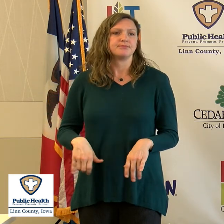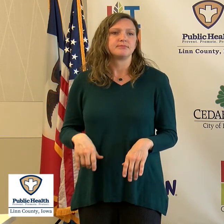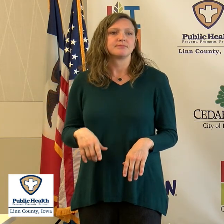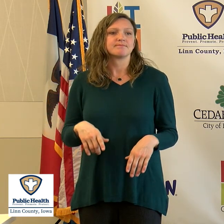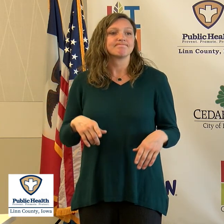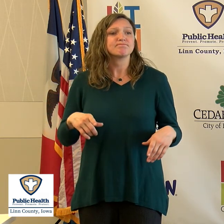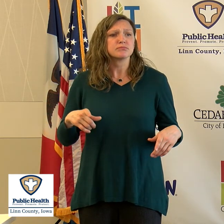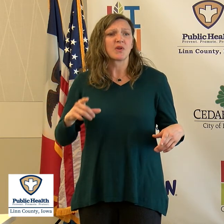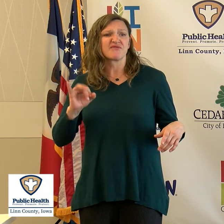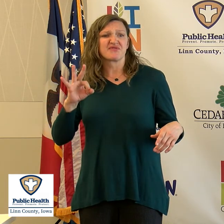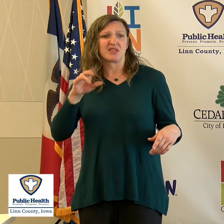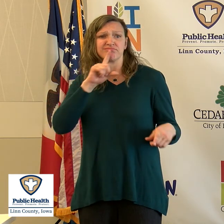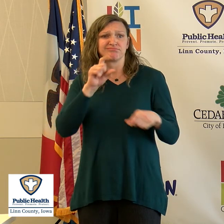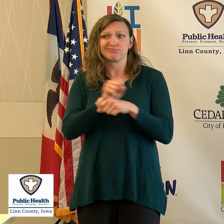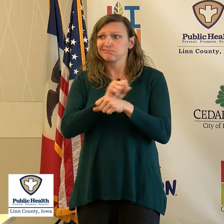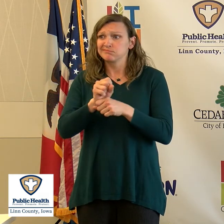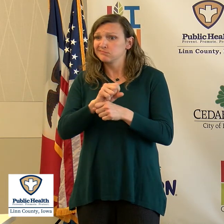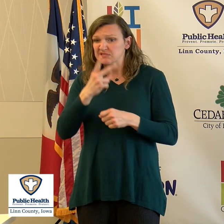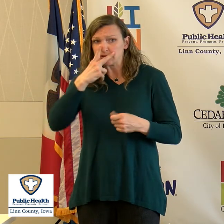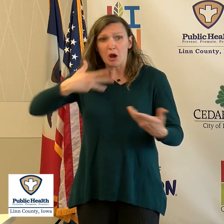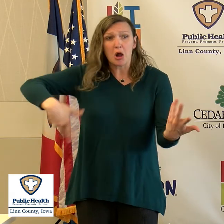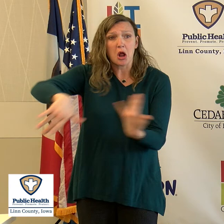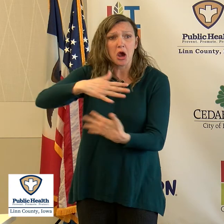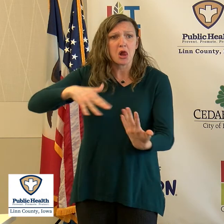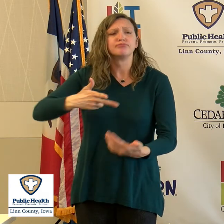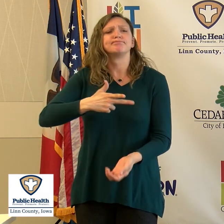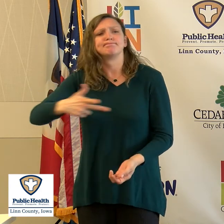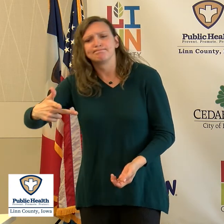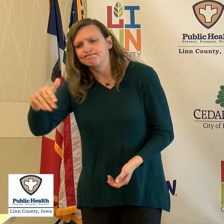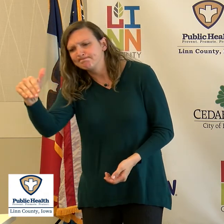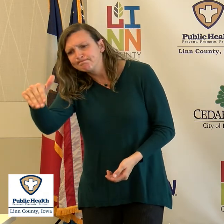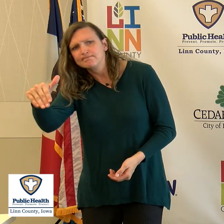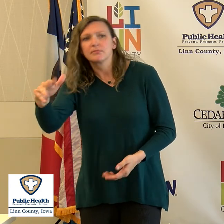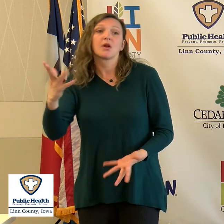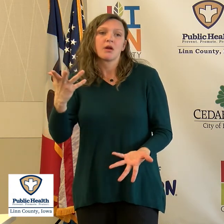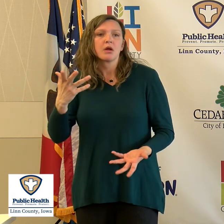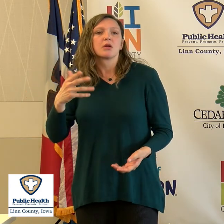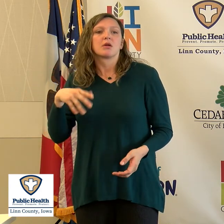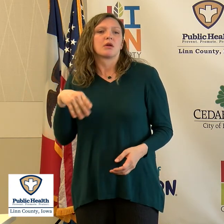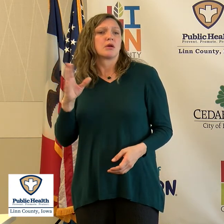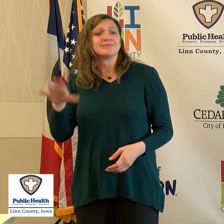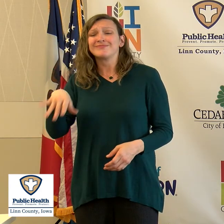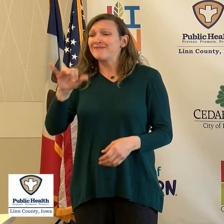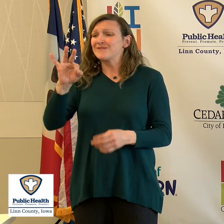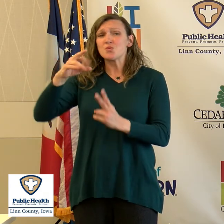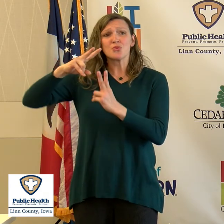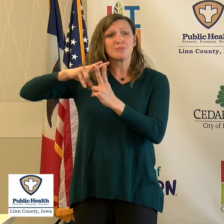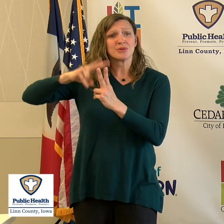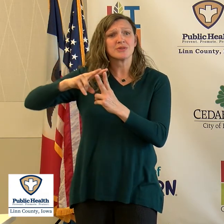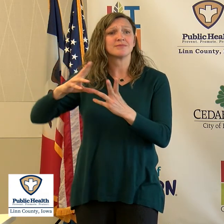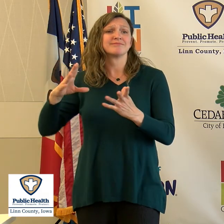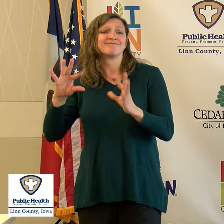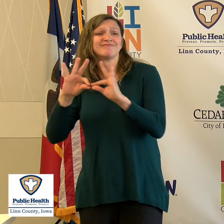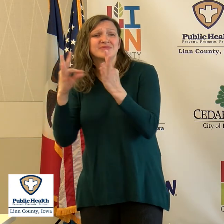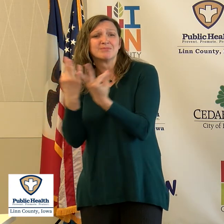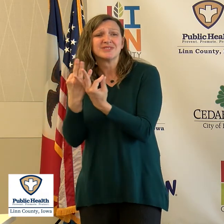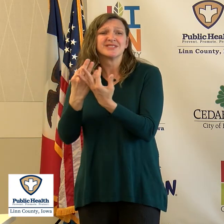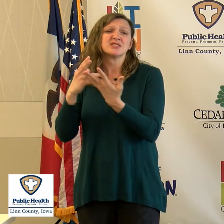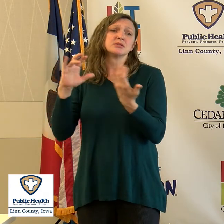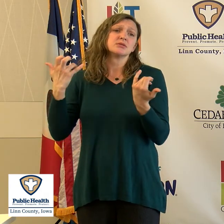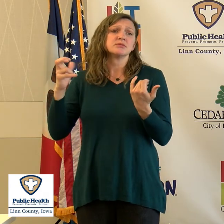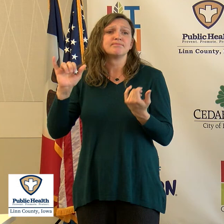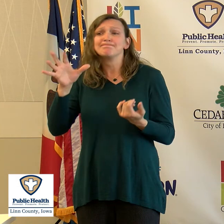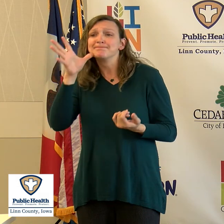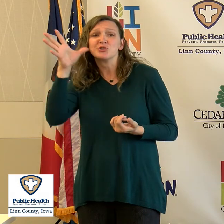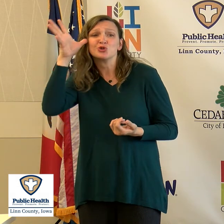group, the group has been primarily family members, couples walking, running with each other, or parents with